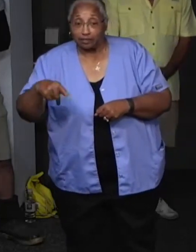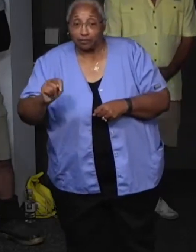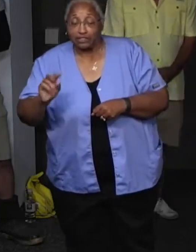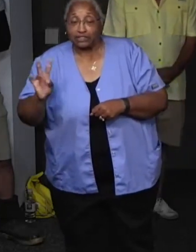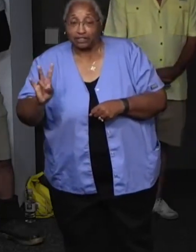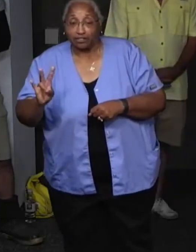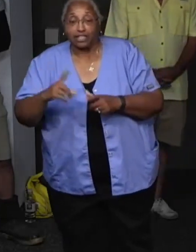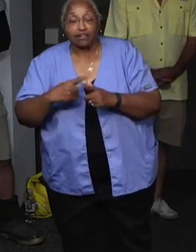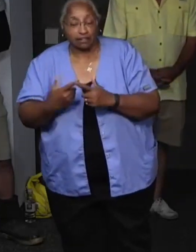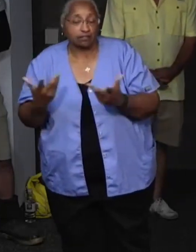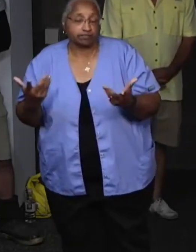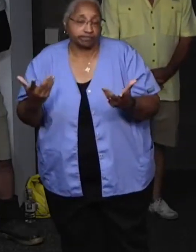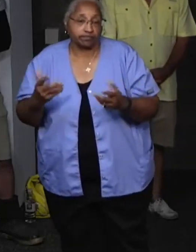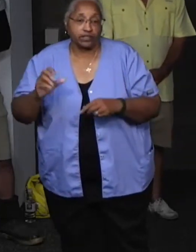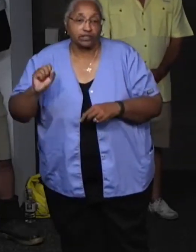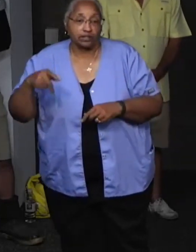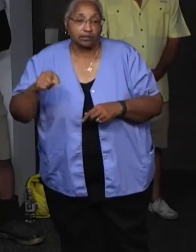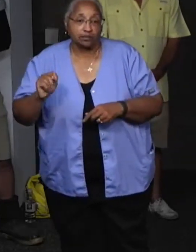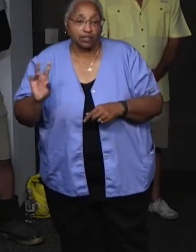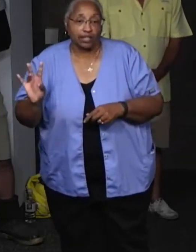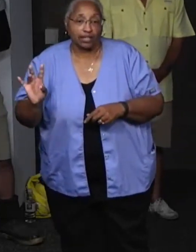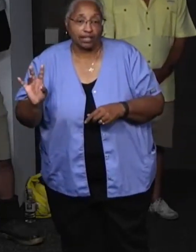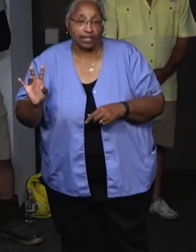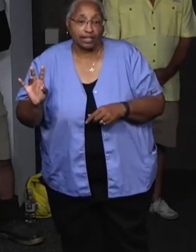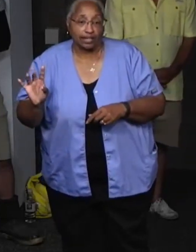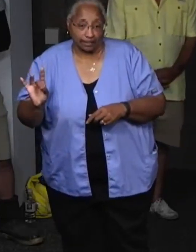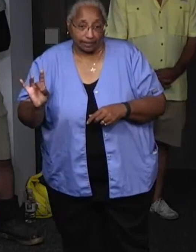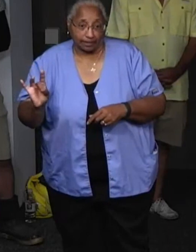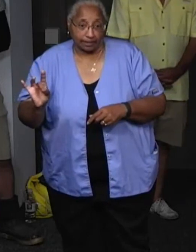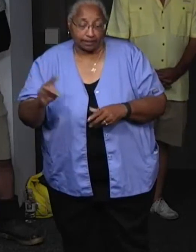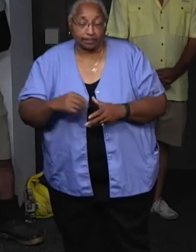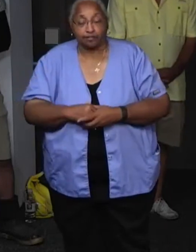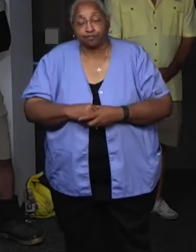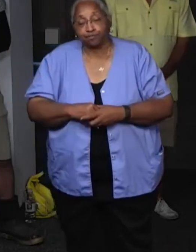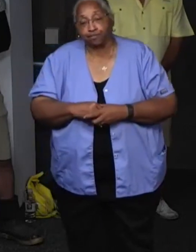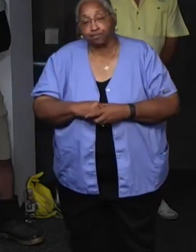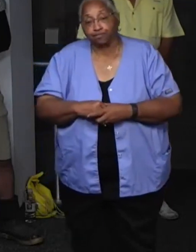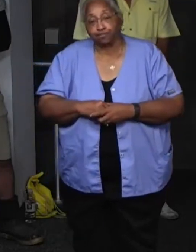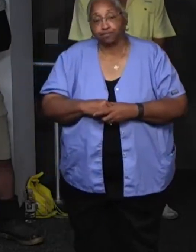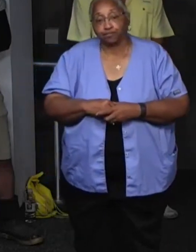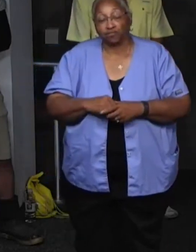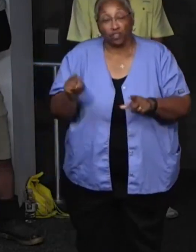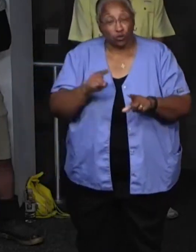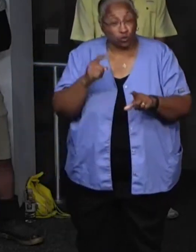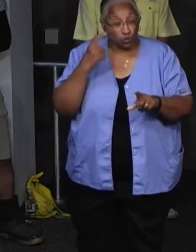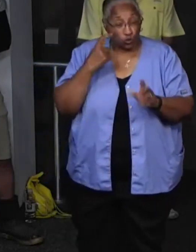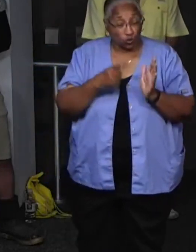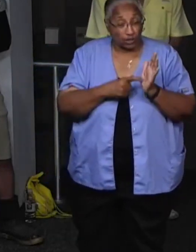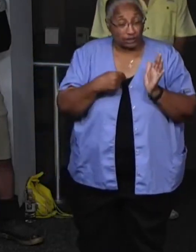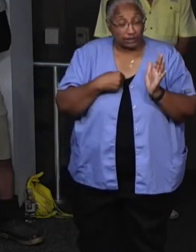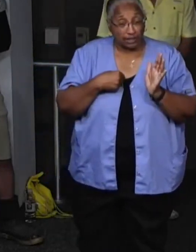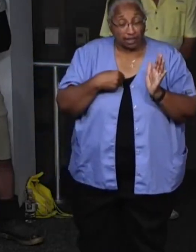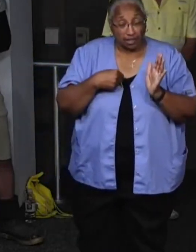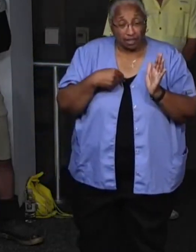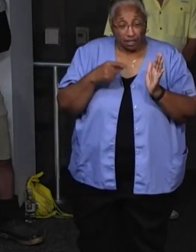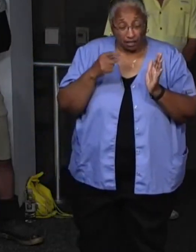then obviously September 8th. You will notice that I looked at the map,